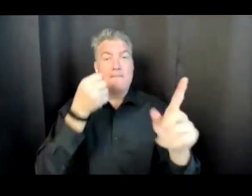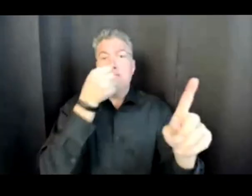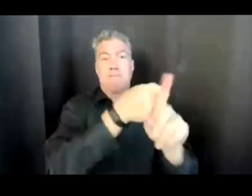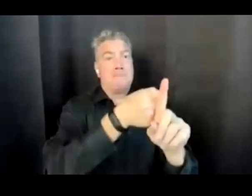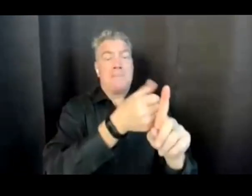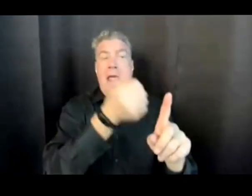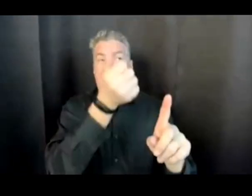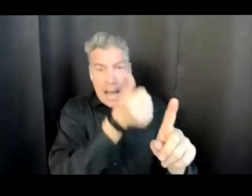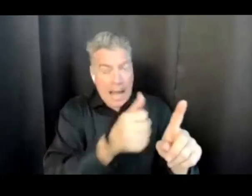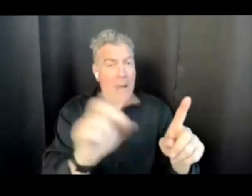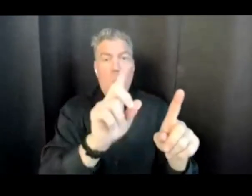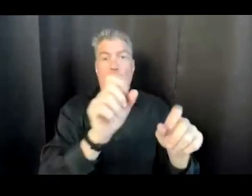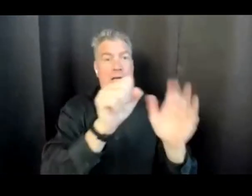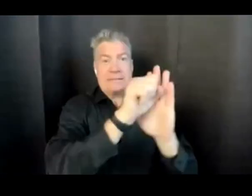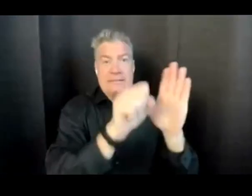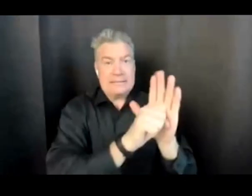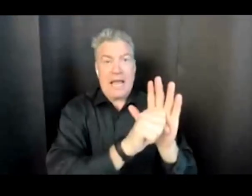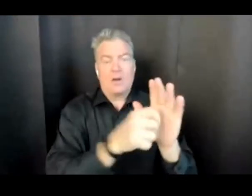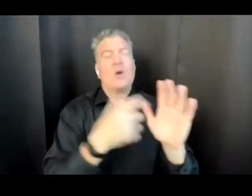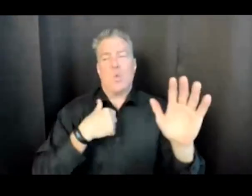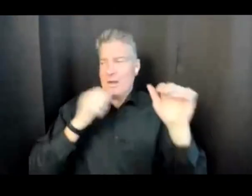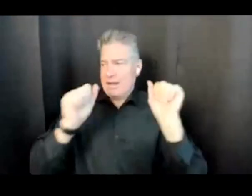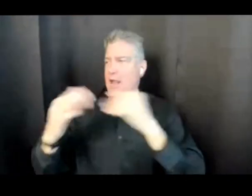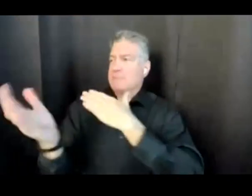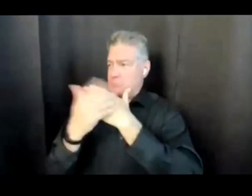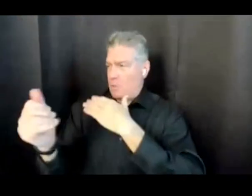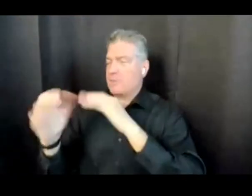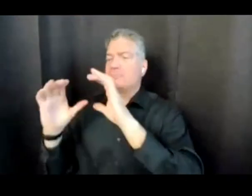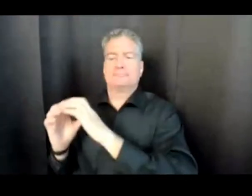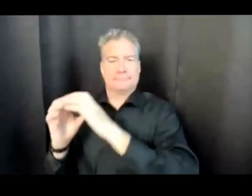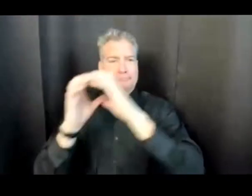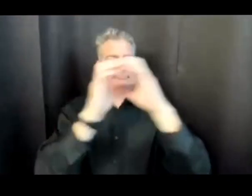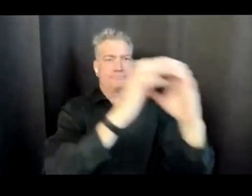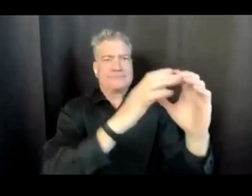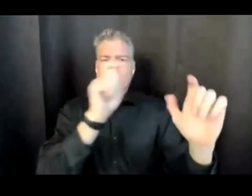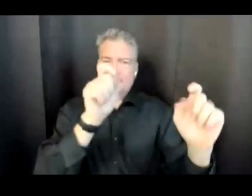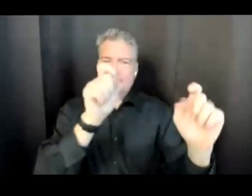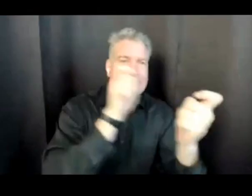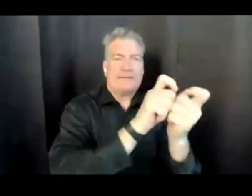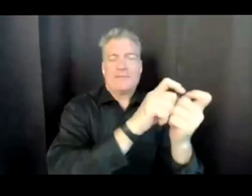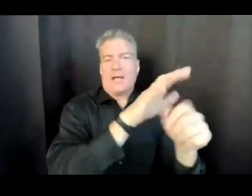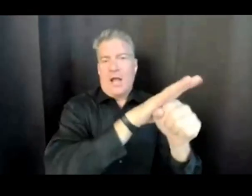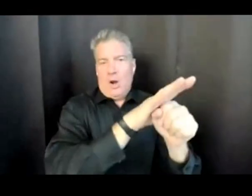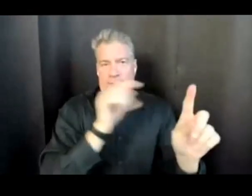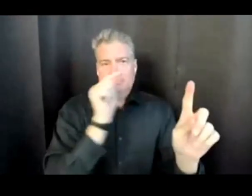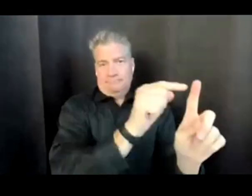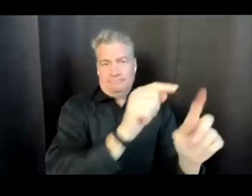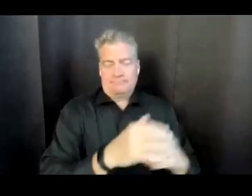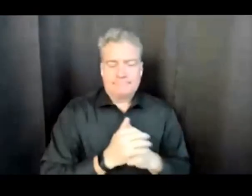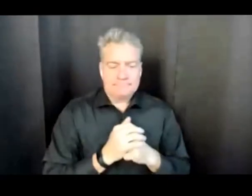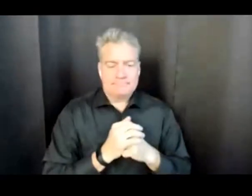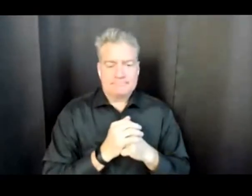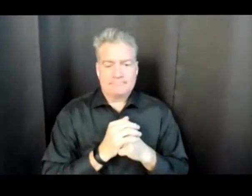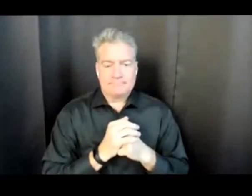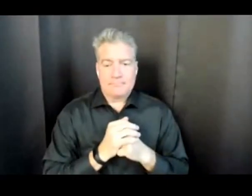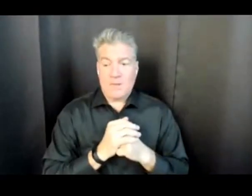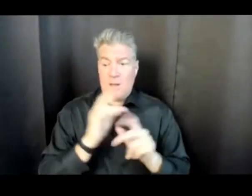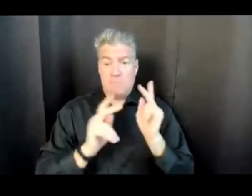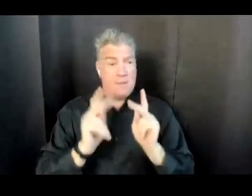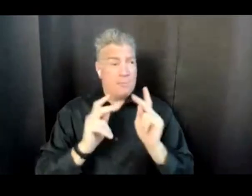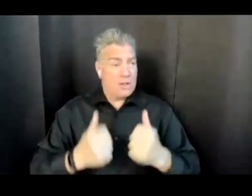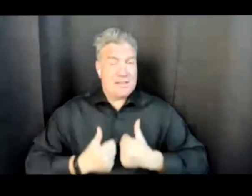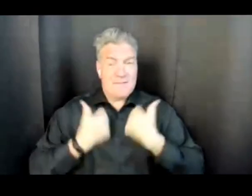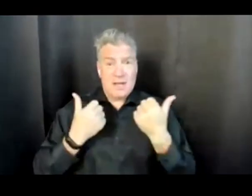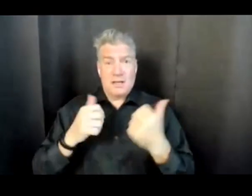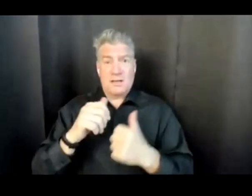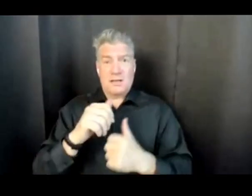can bring those personnel in and they'll assist at certain areas that they need. The folks that are in the metro area